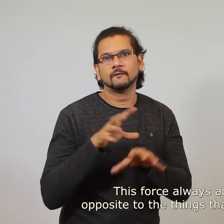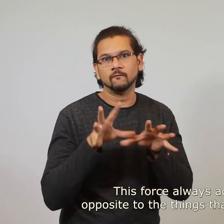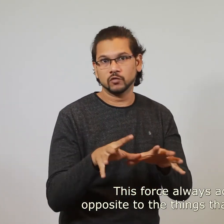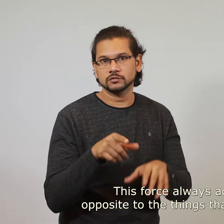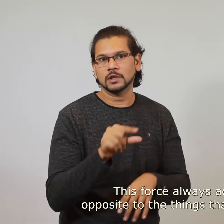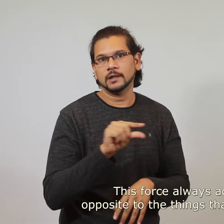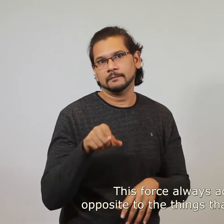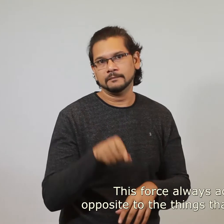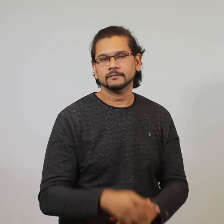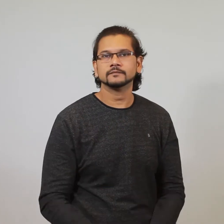move.